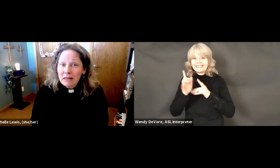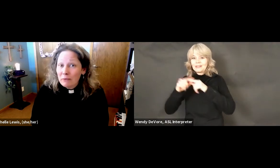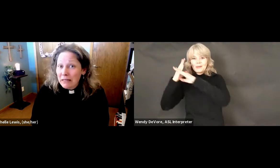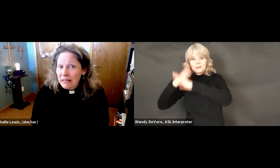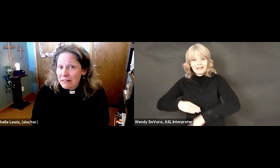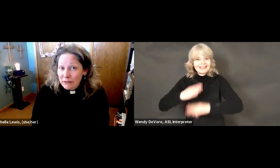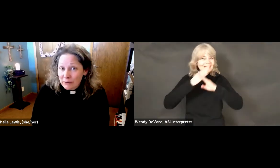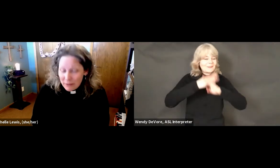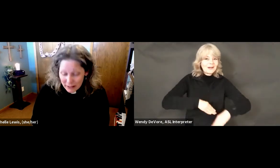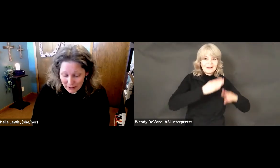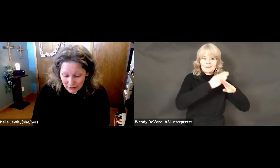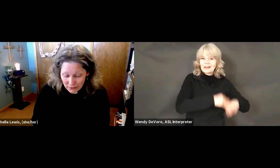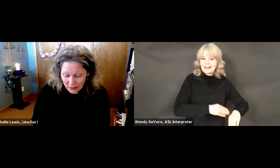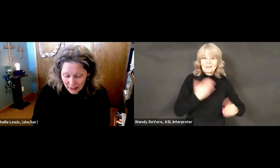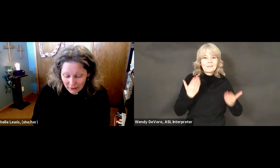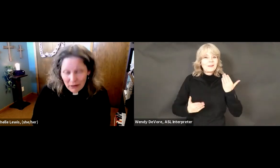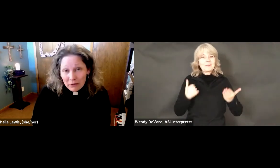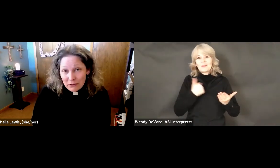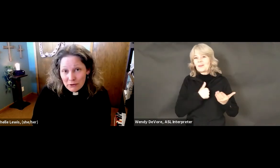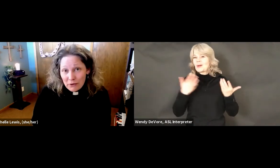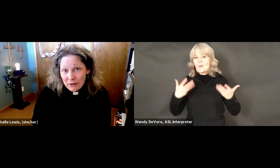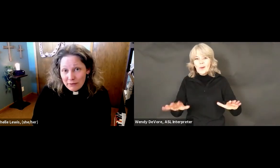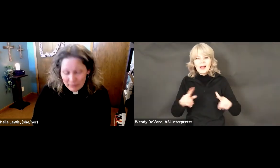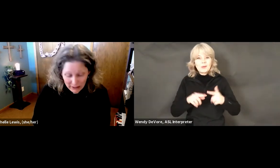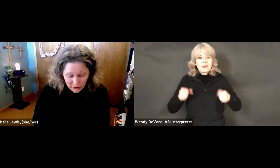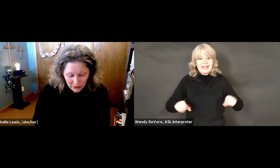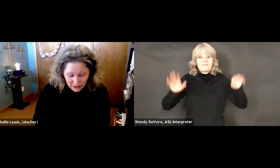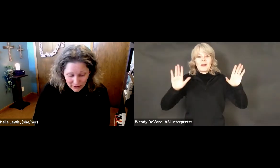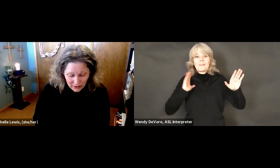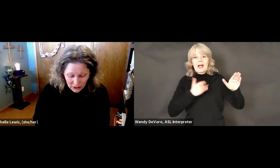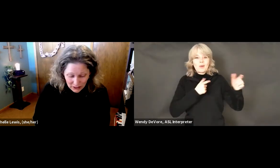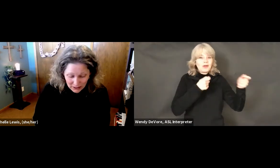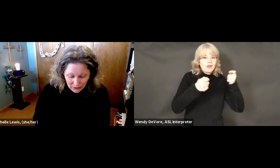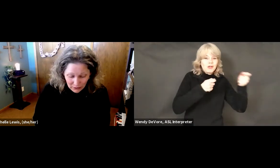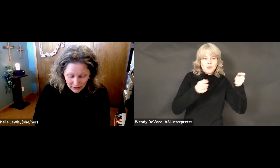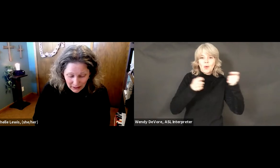Maybe we don't want to give up control and trust